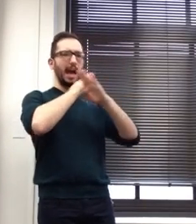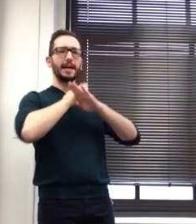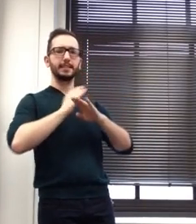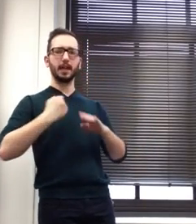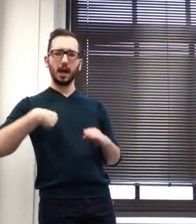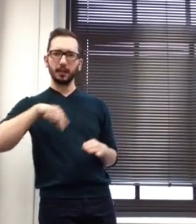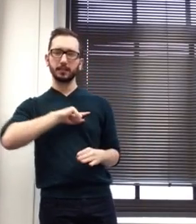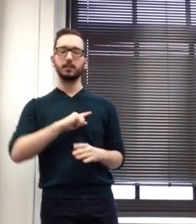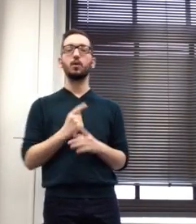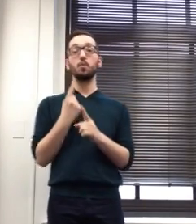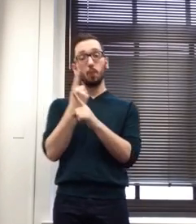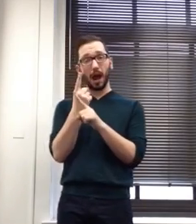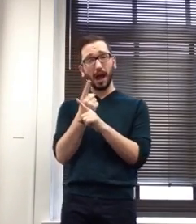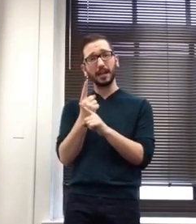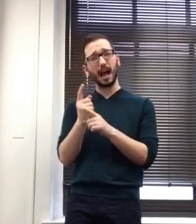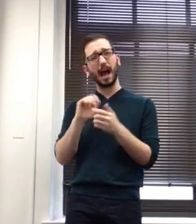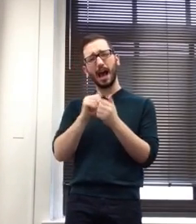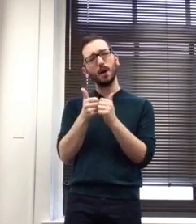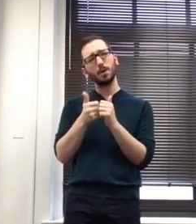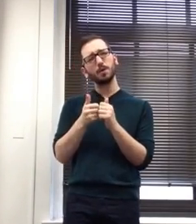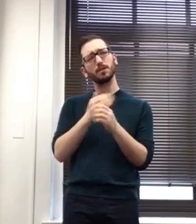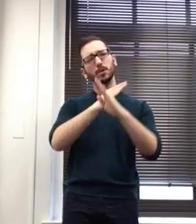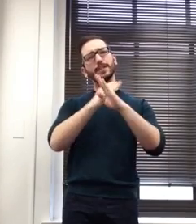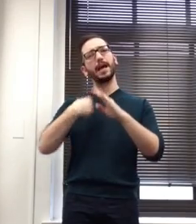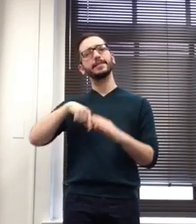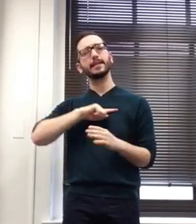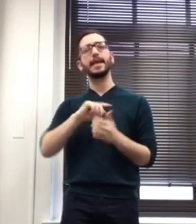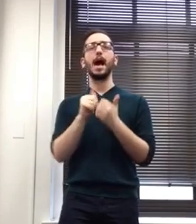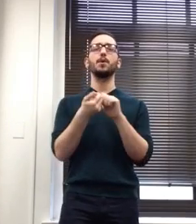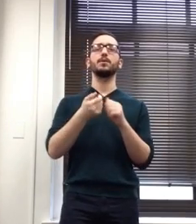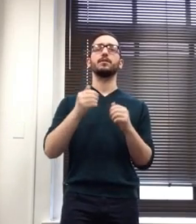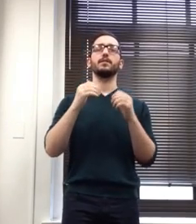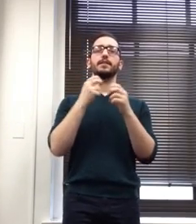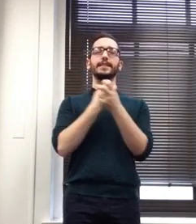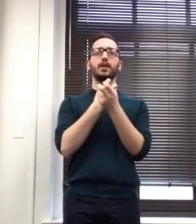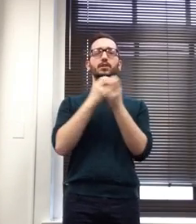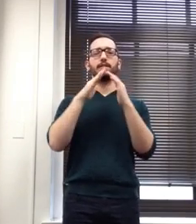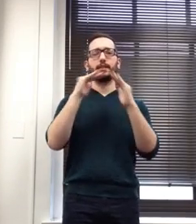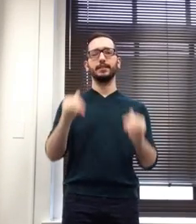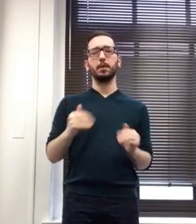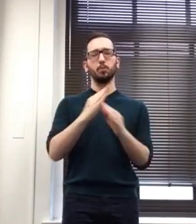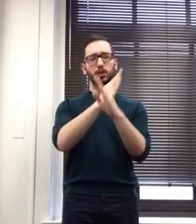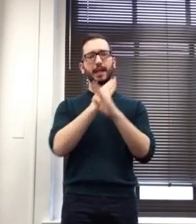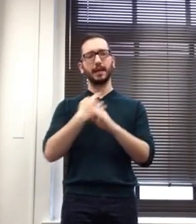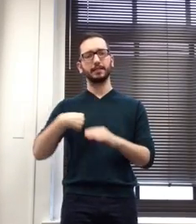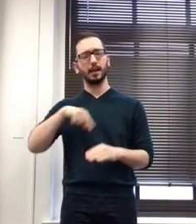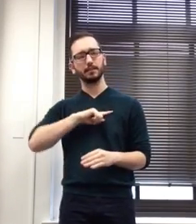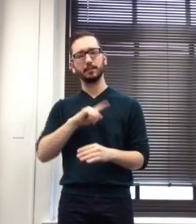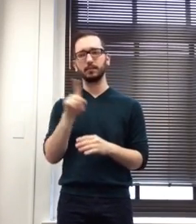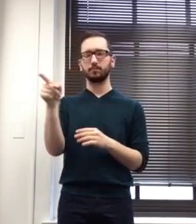us? How does the skeletal system protect us, Daniel? It protects the organs